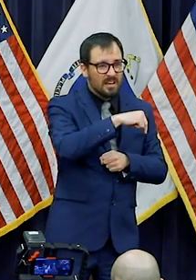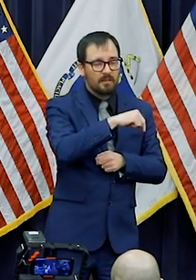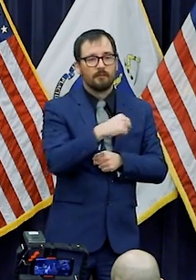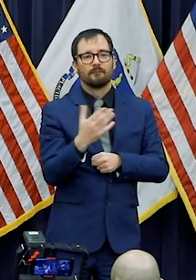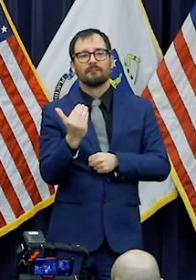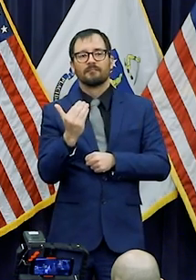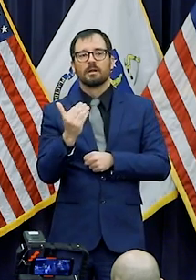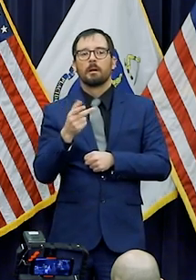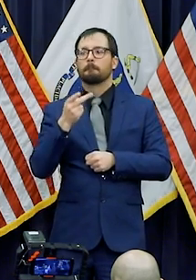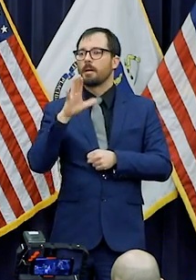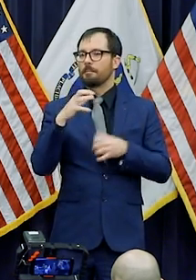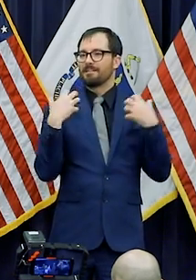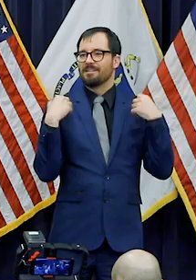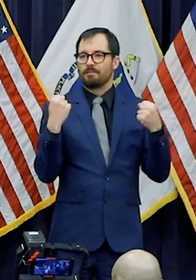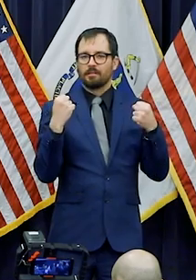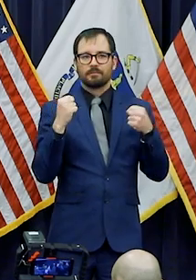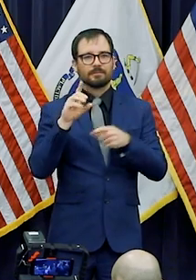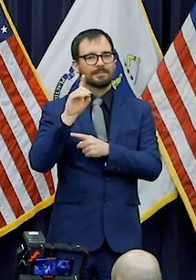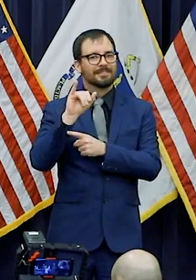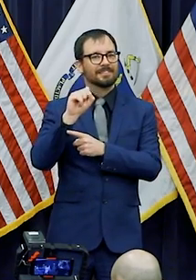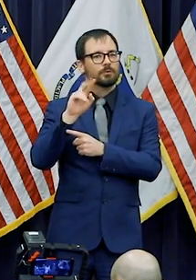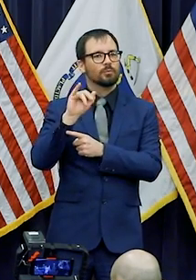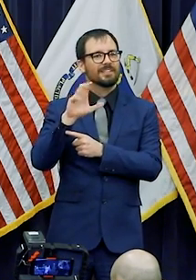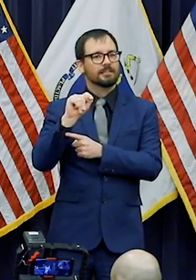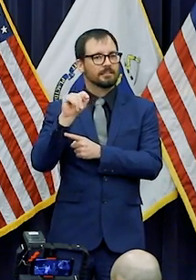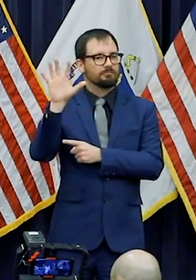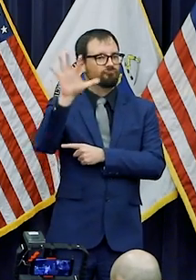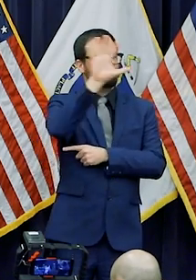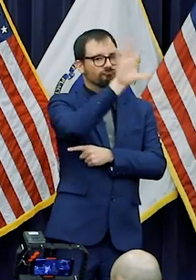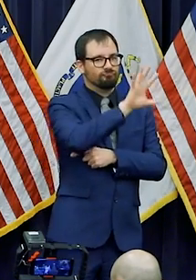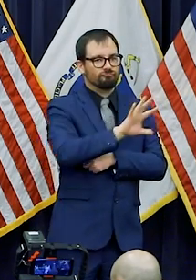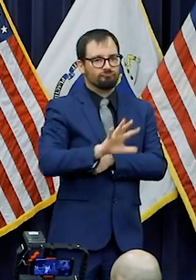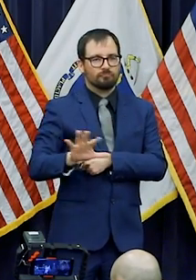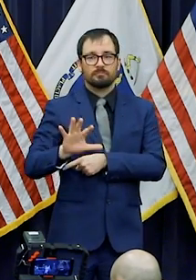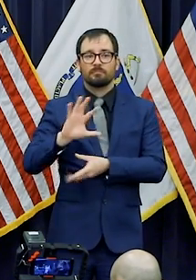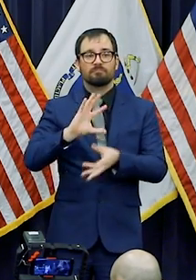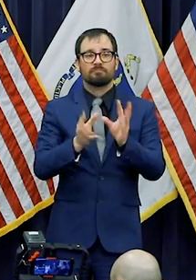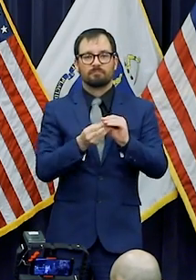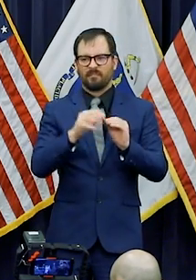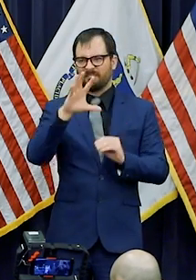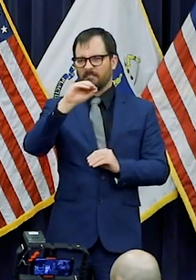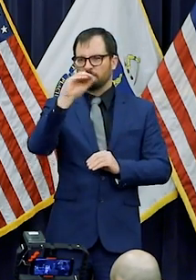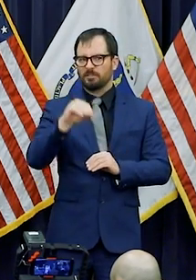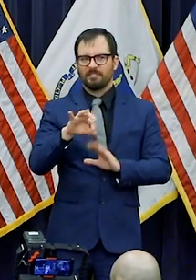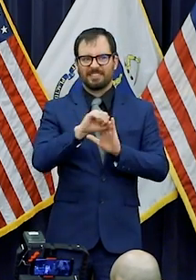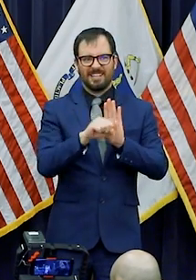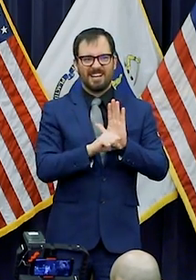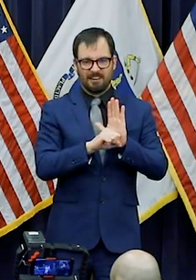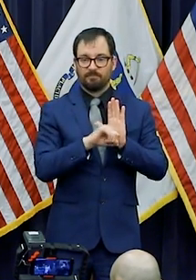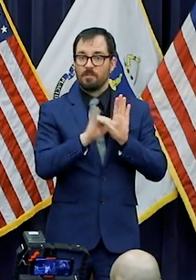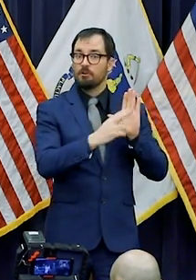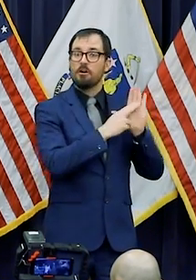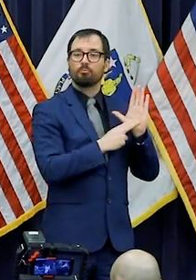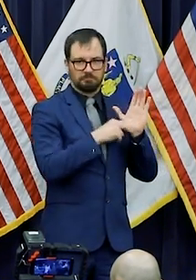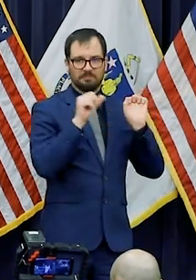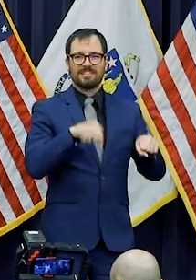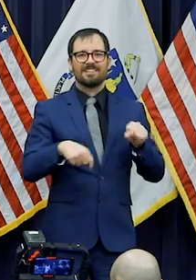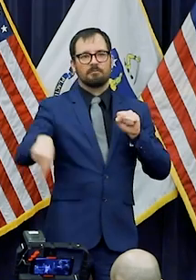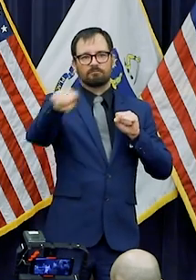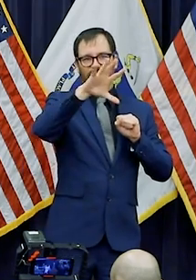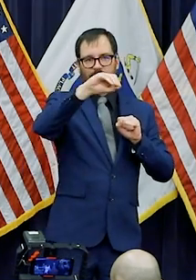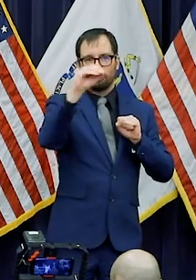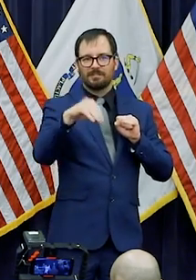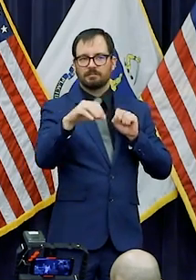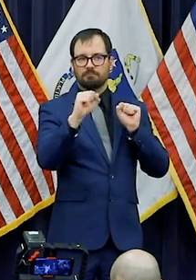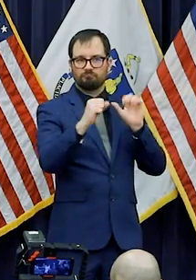just about 50% of our state's population. We have a follow-up call today with the group. I asked them to help us